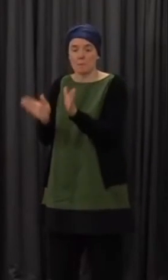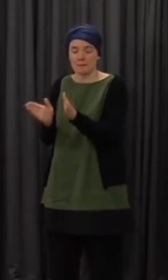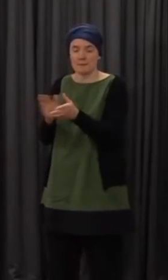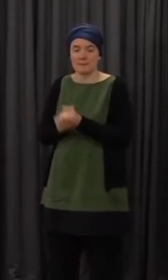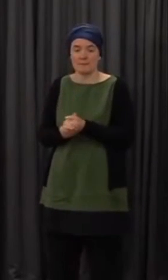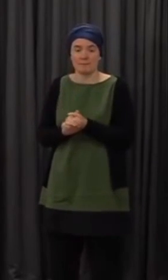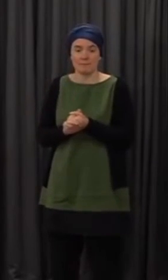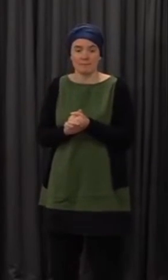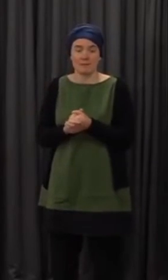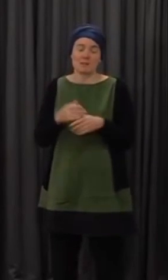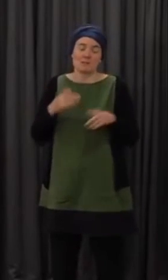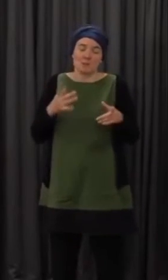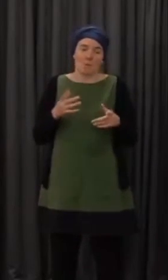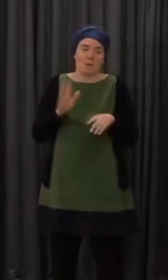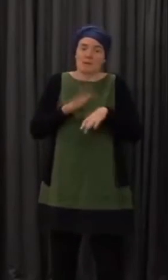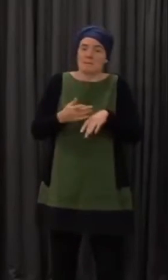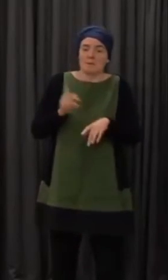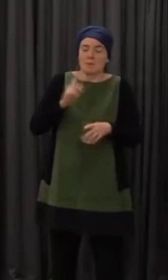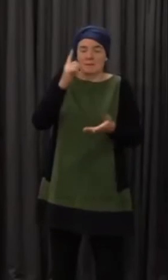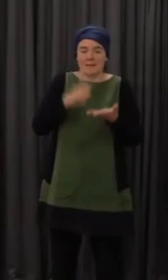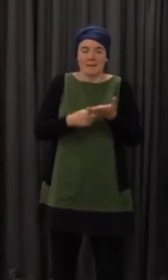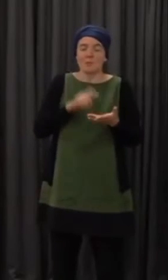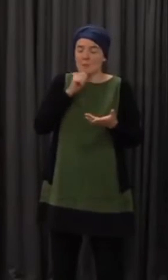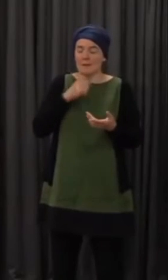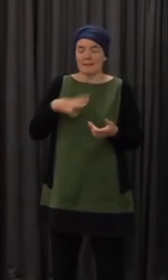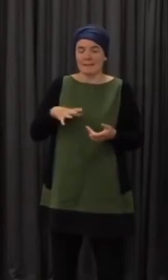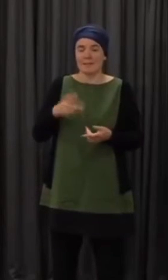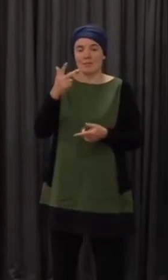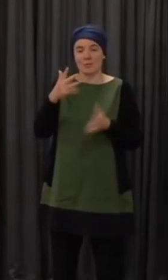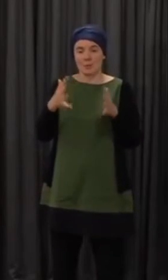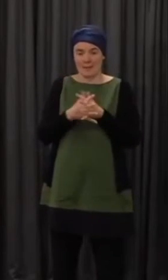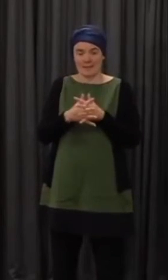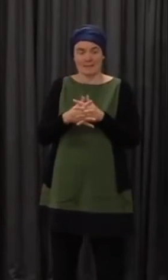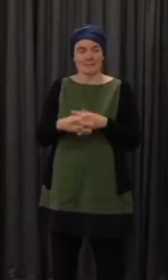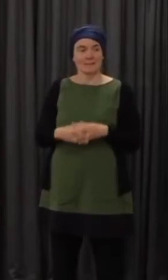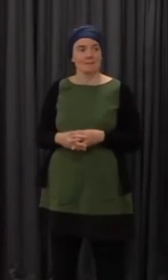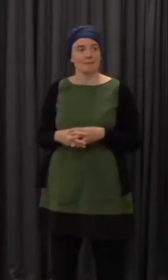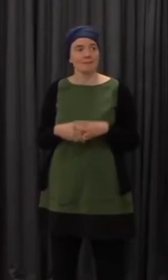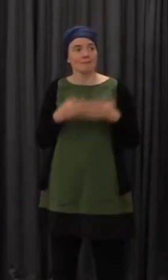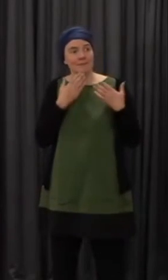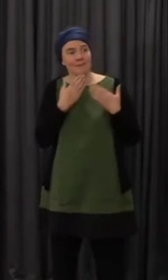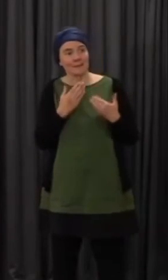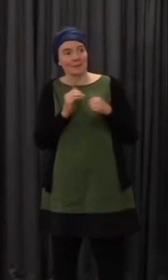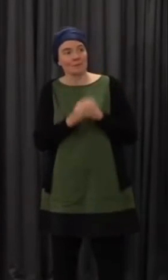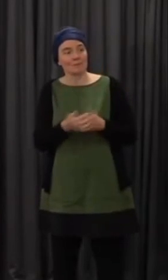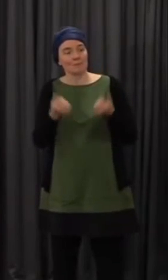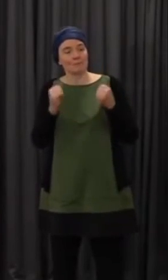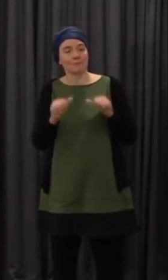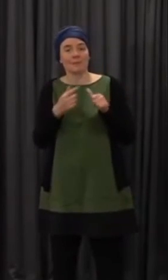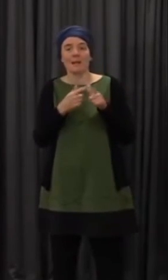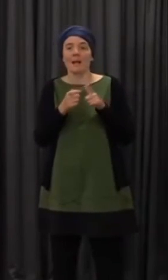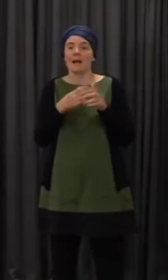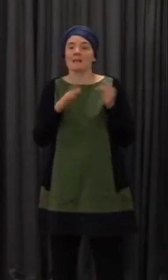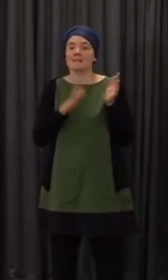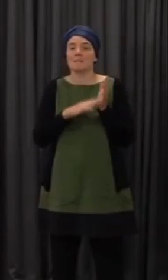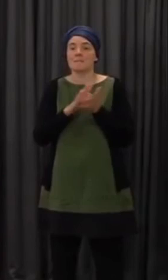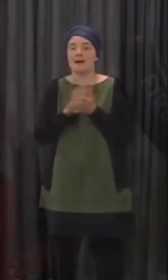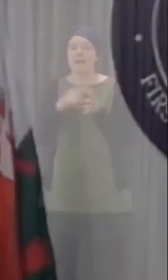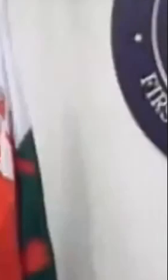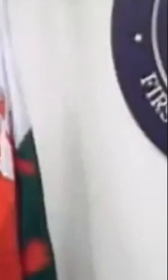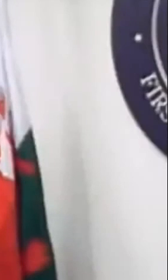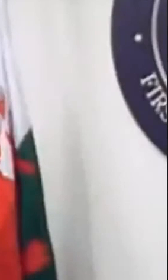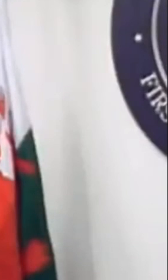the decision to a school being able to reopen. Diolch yn fawr. Adam Hale of the Press